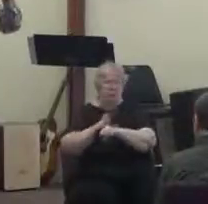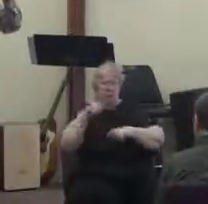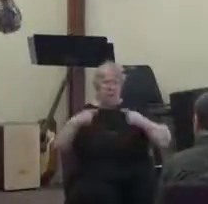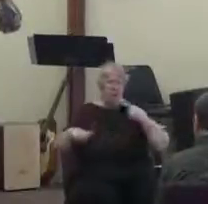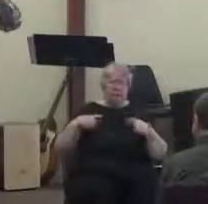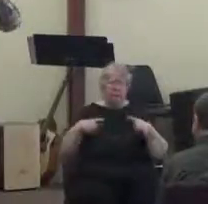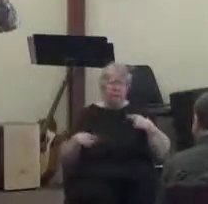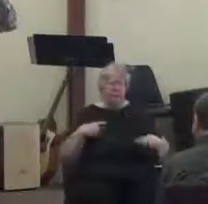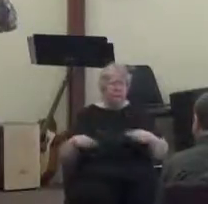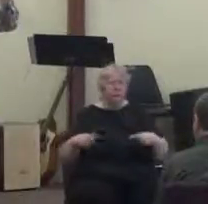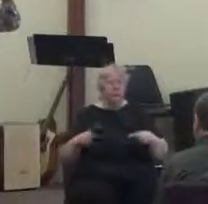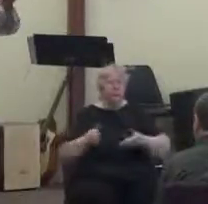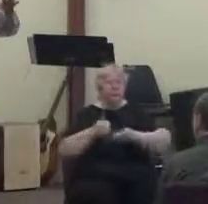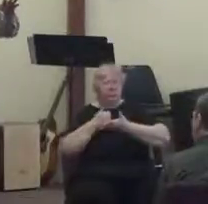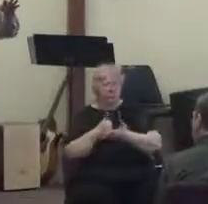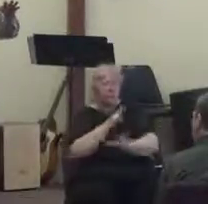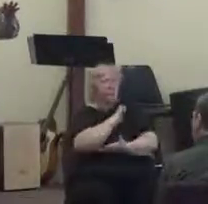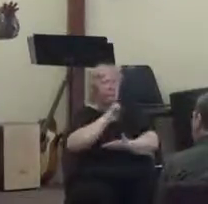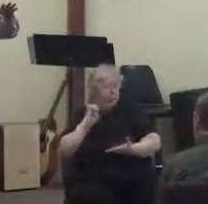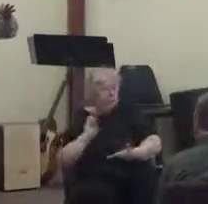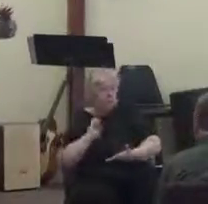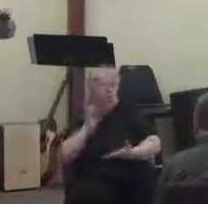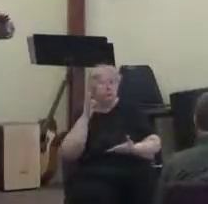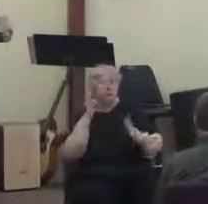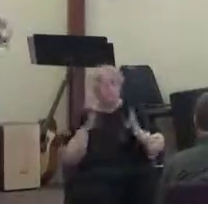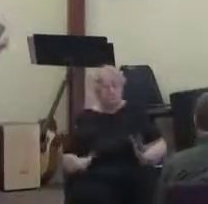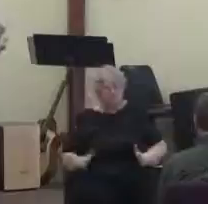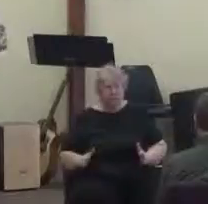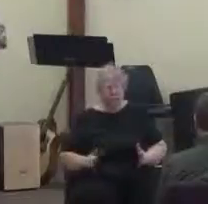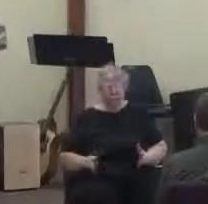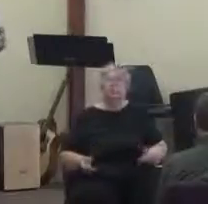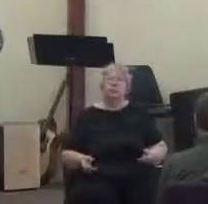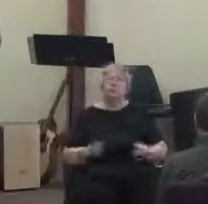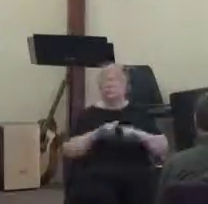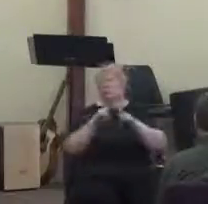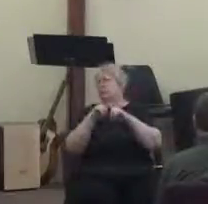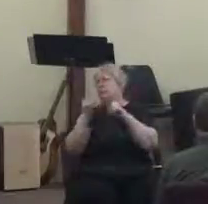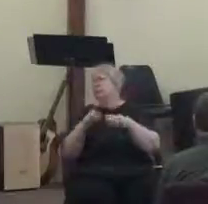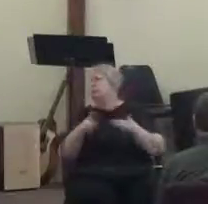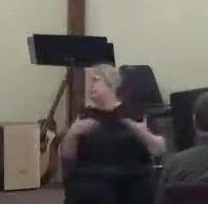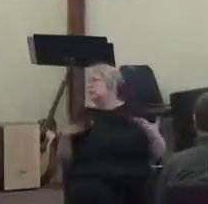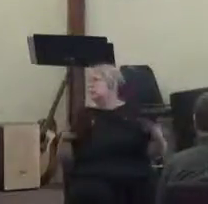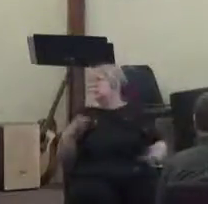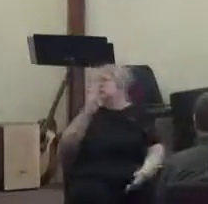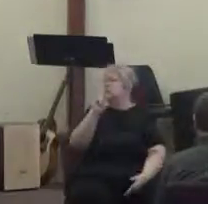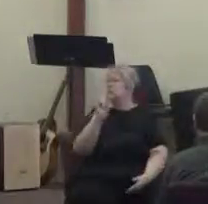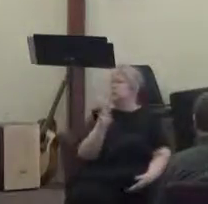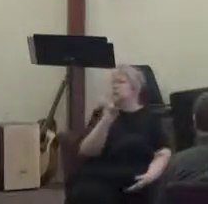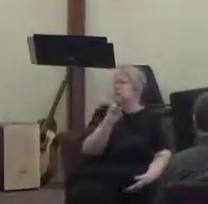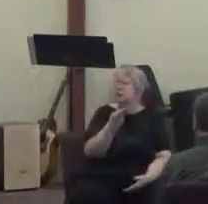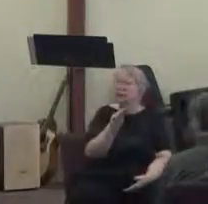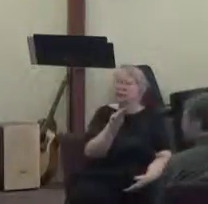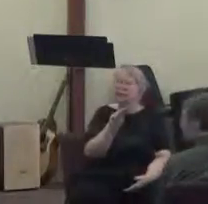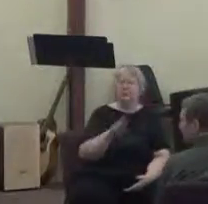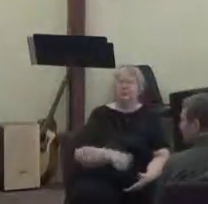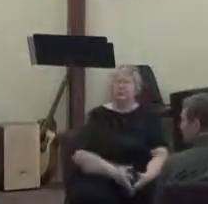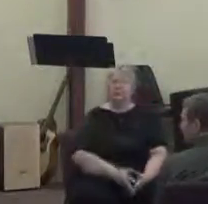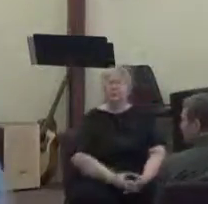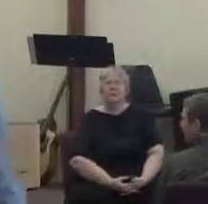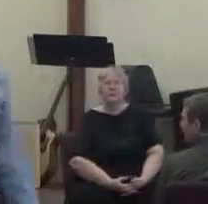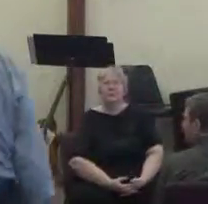and the pastors, and God only knows what this man deals with. Come on up, Ken. Ken Hines.